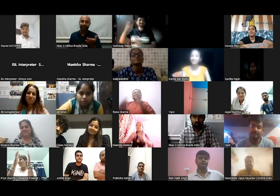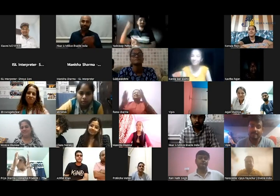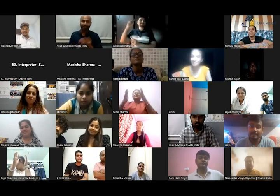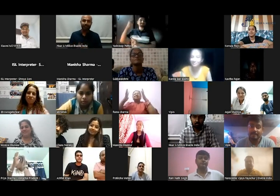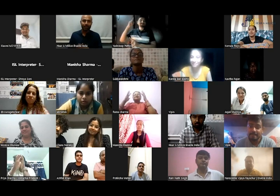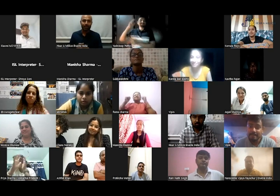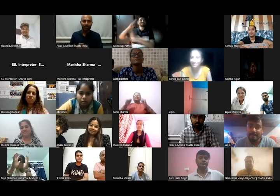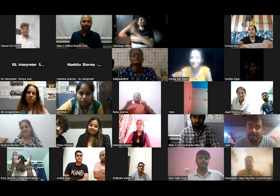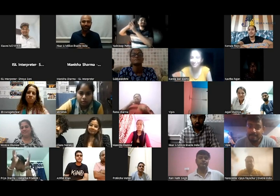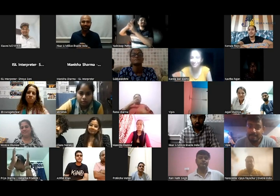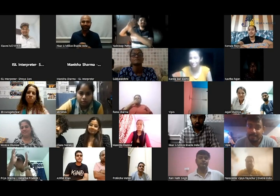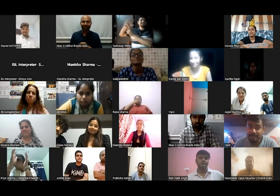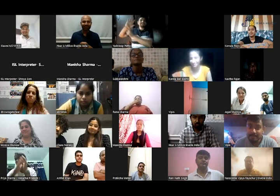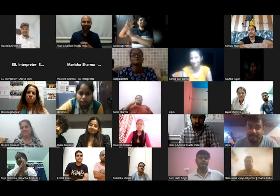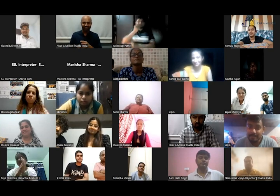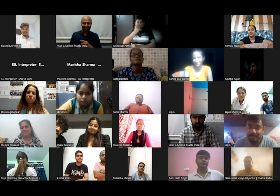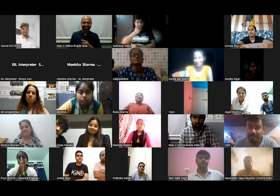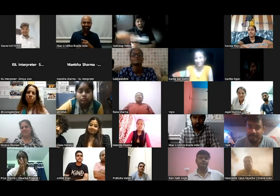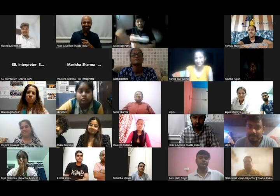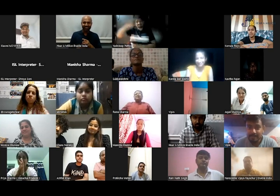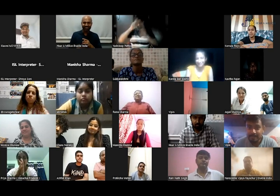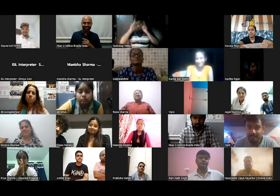Thanks a lot. Thanks again, everyone.